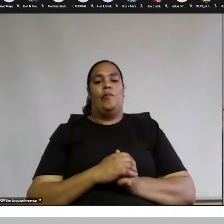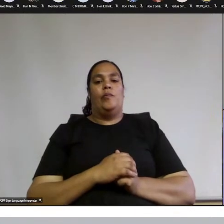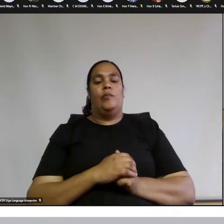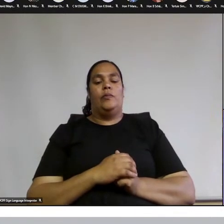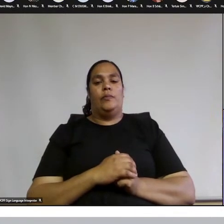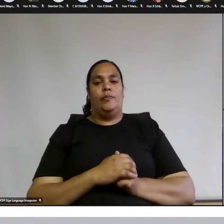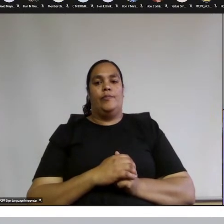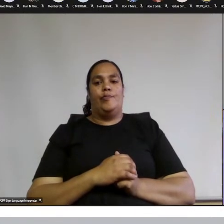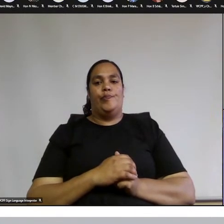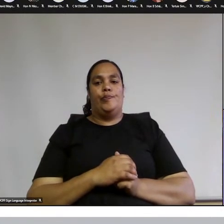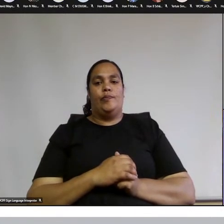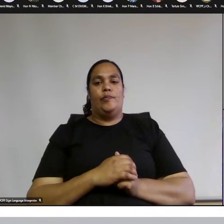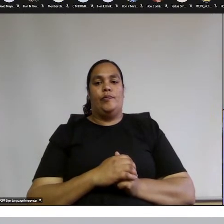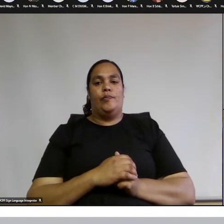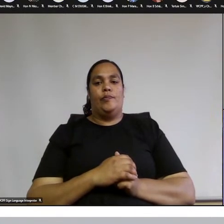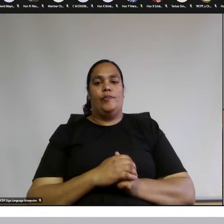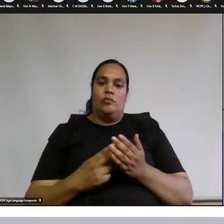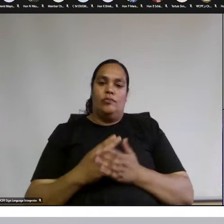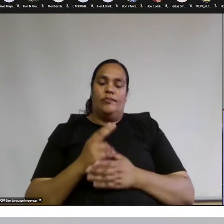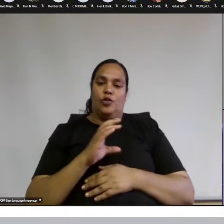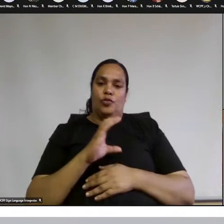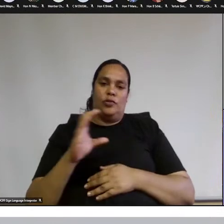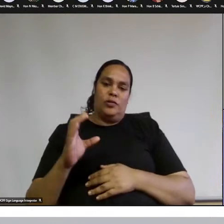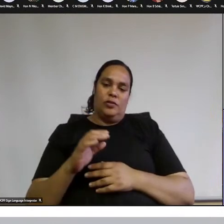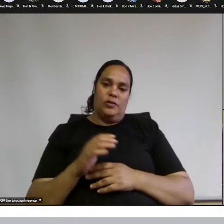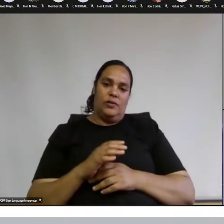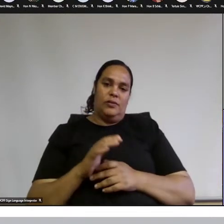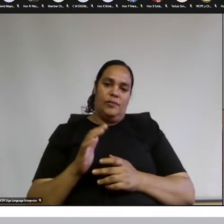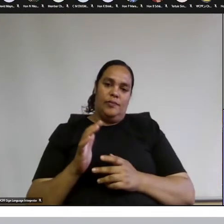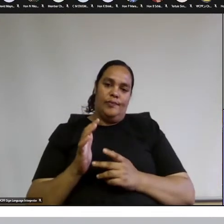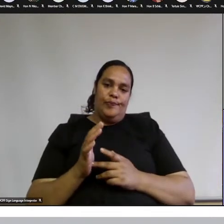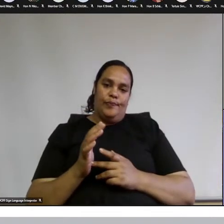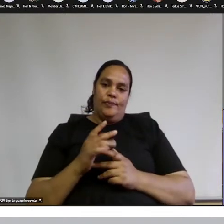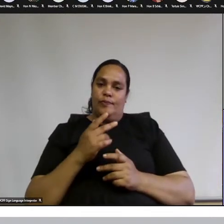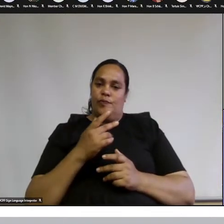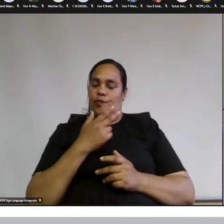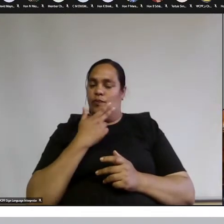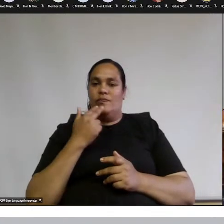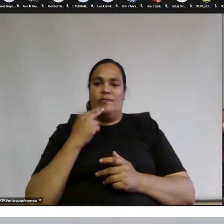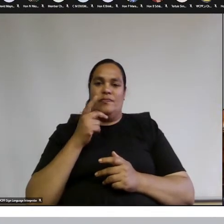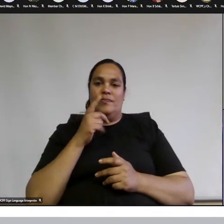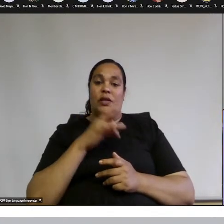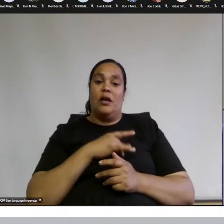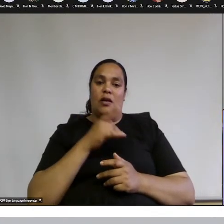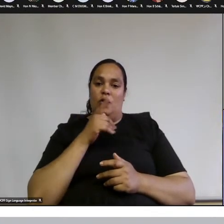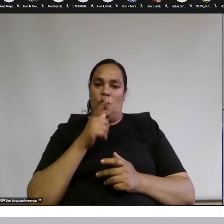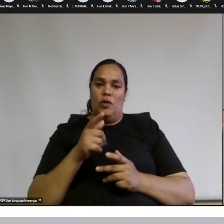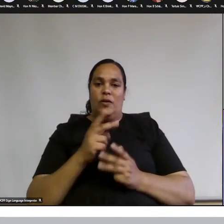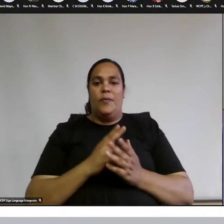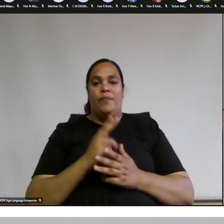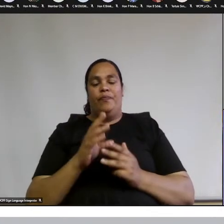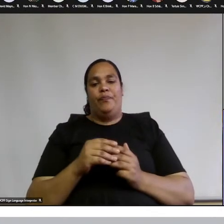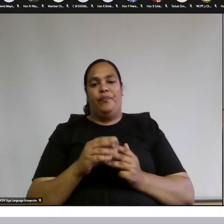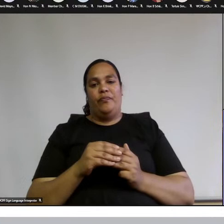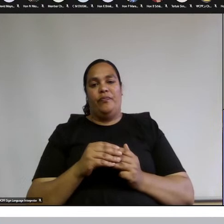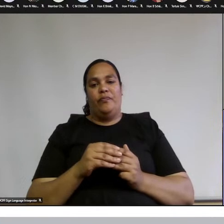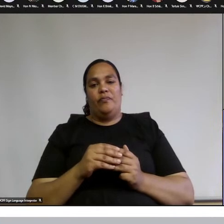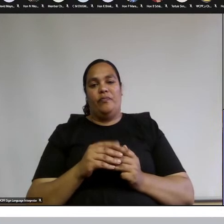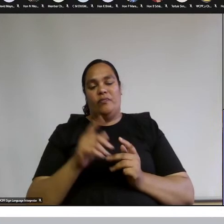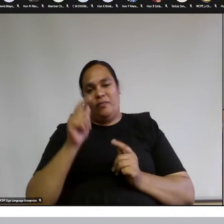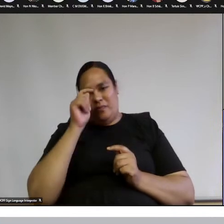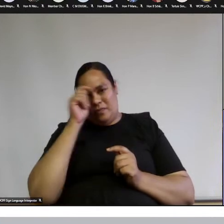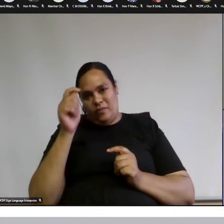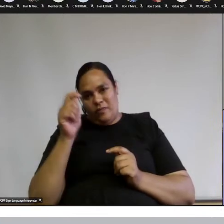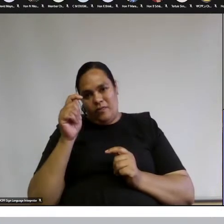Thank you, Honourable Christians, with those kind words. Honorable members, I now